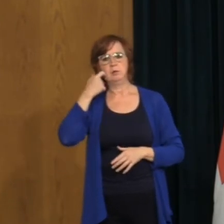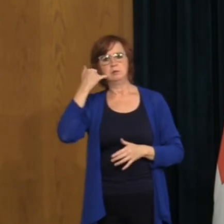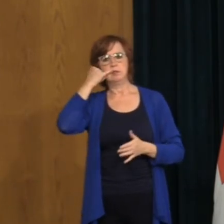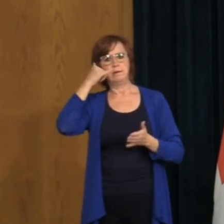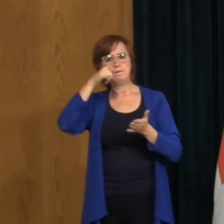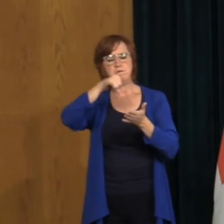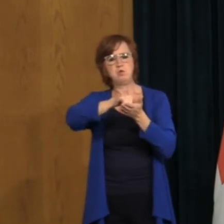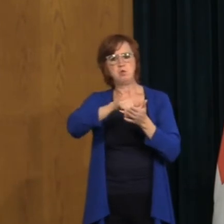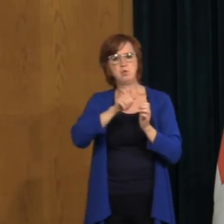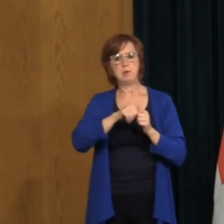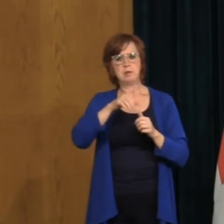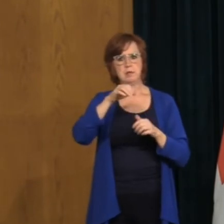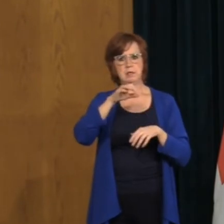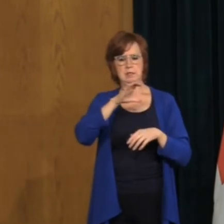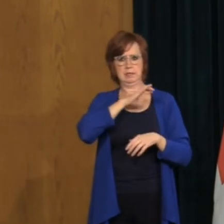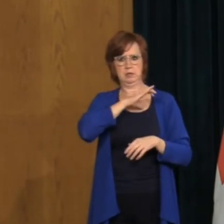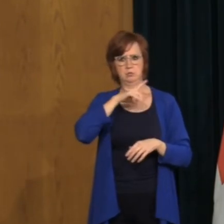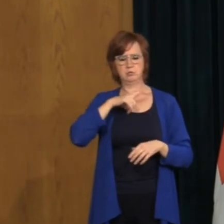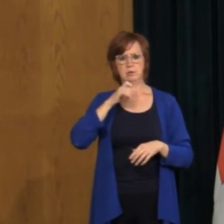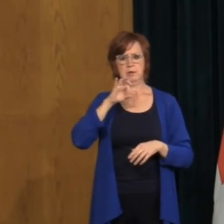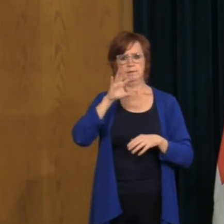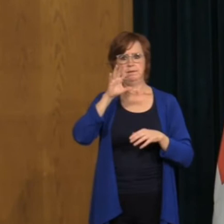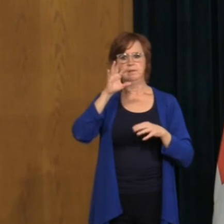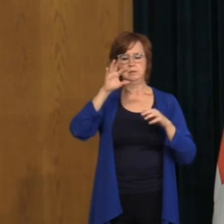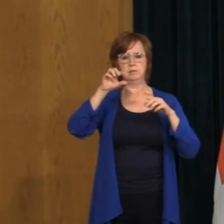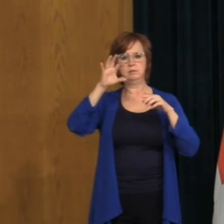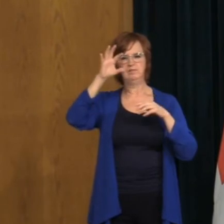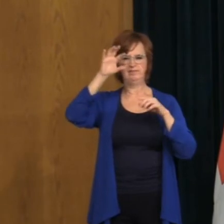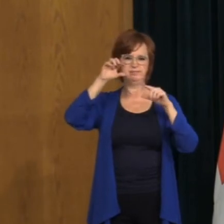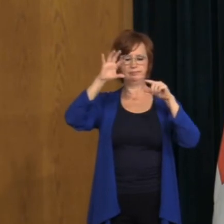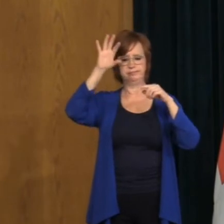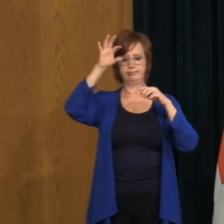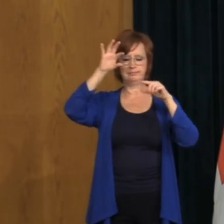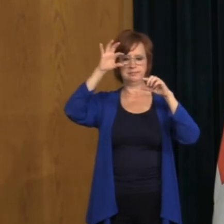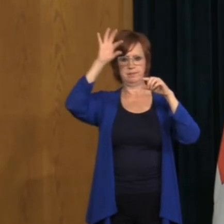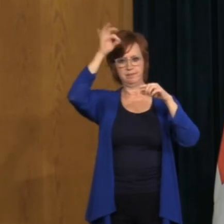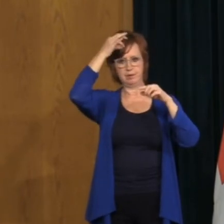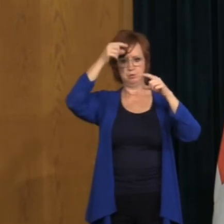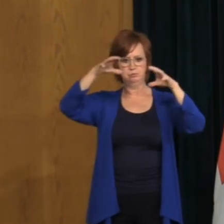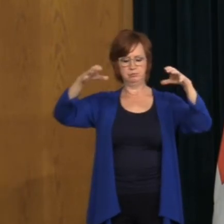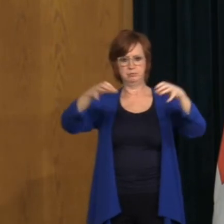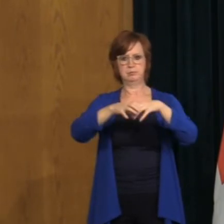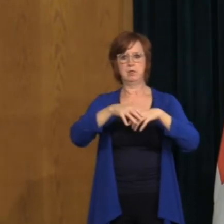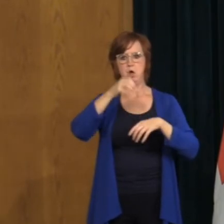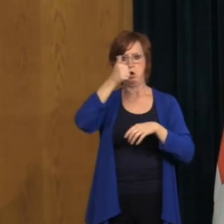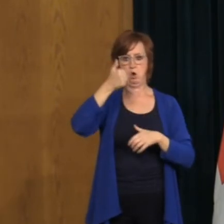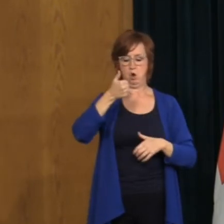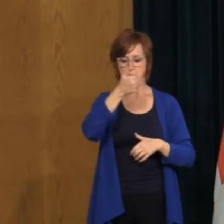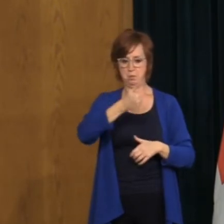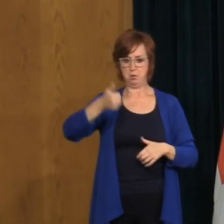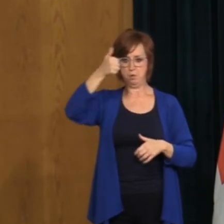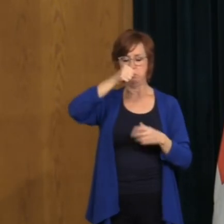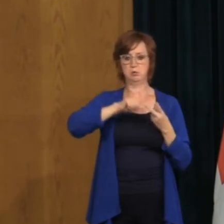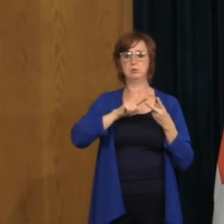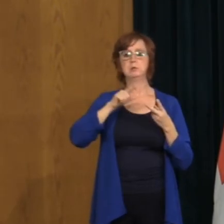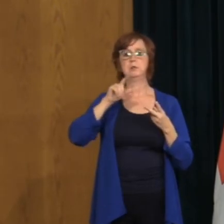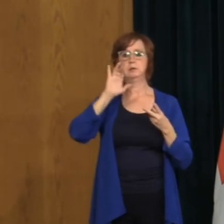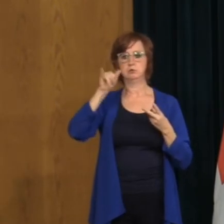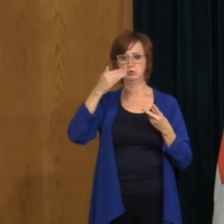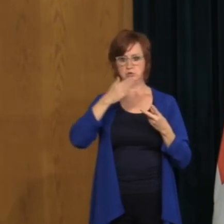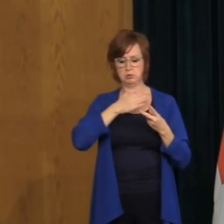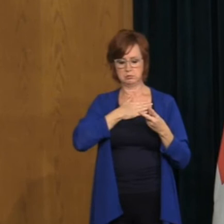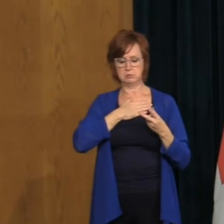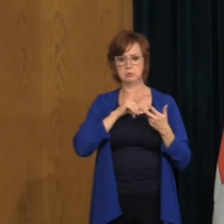Council of Federation. The premiers will be discussing having a call with the Prime Minister, the Deputy Prime Minister, as well as other